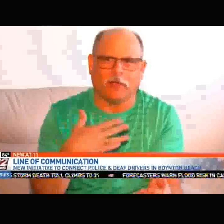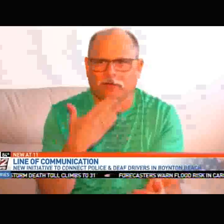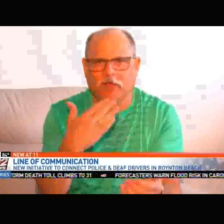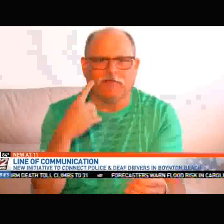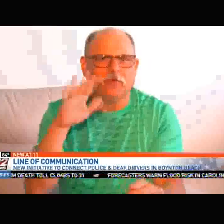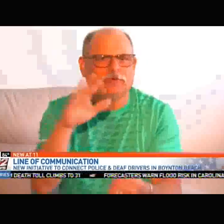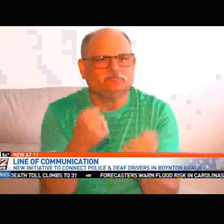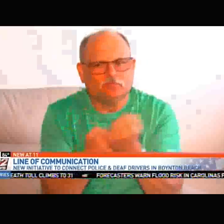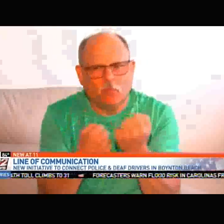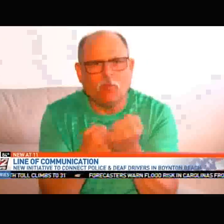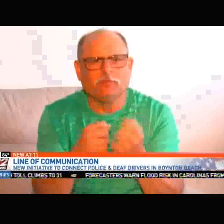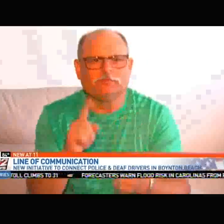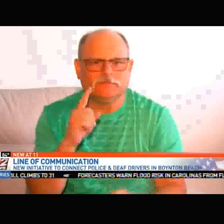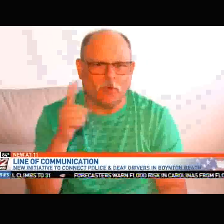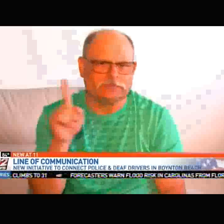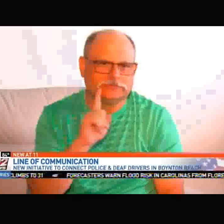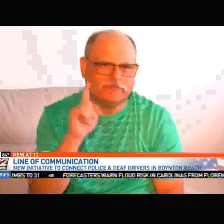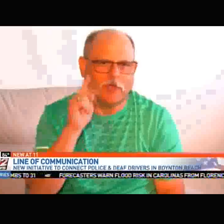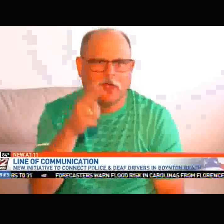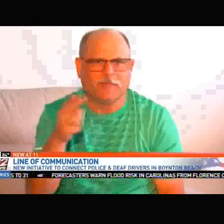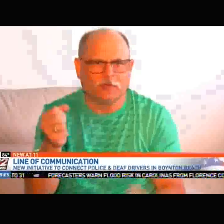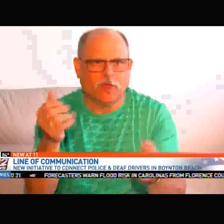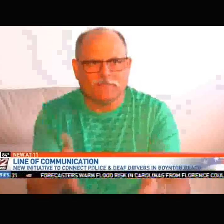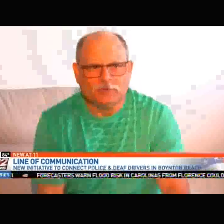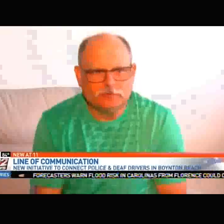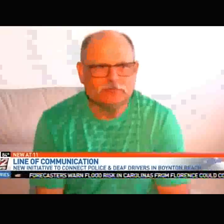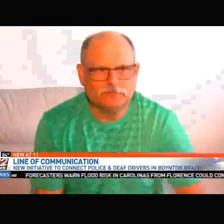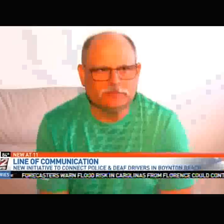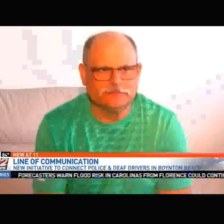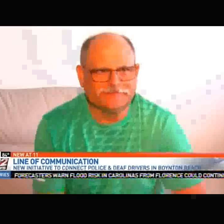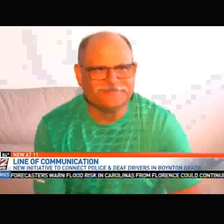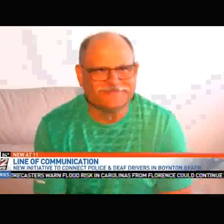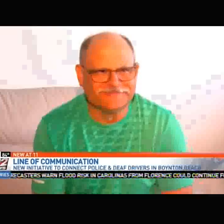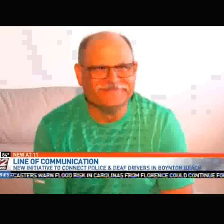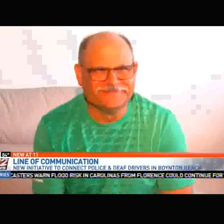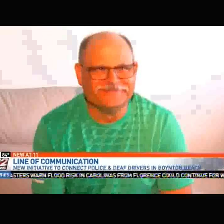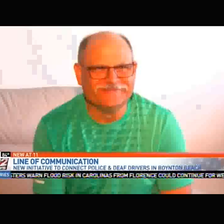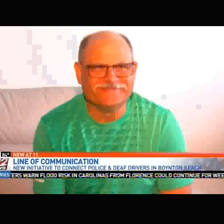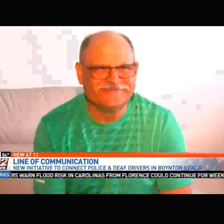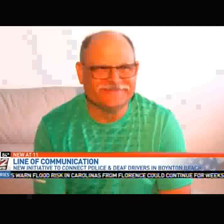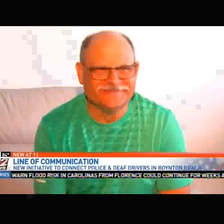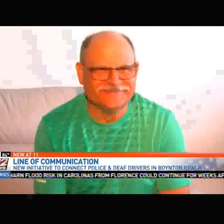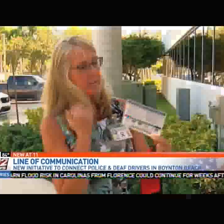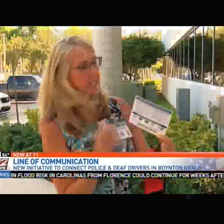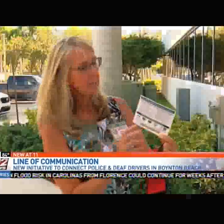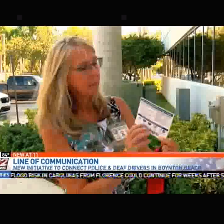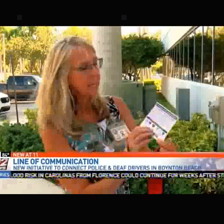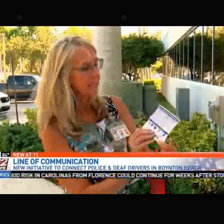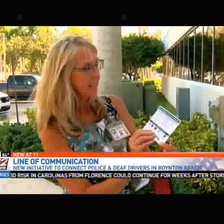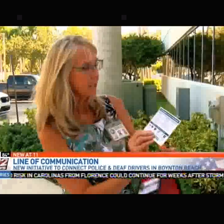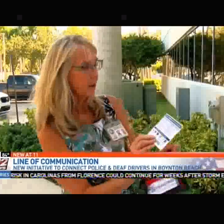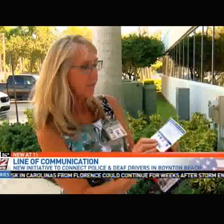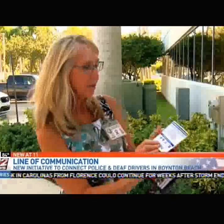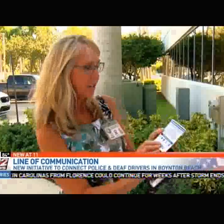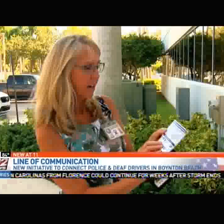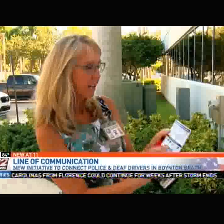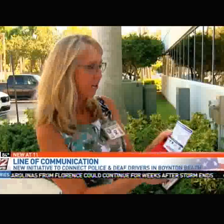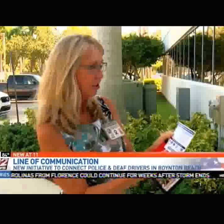would be a huge improvement. Mm-hmm. I really appreciate the support for the deaf and hard of hearing drivers. It explains that the driver cannot hear